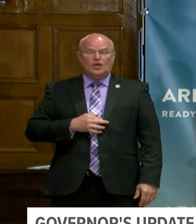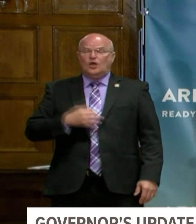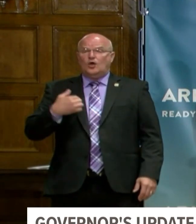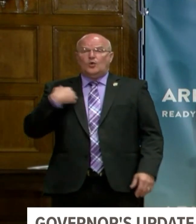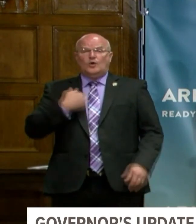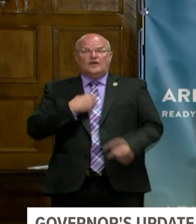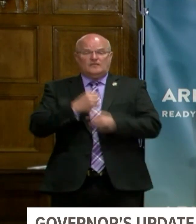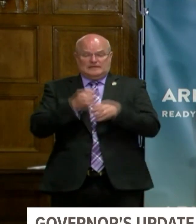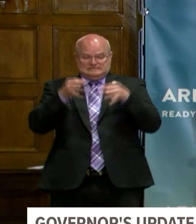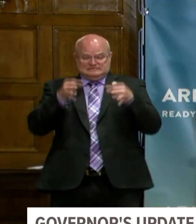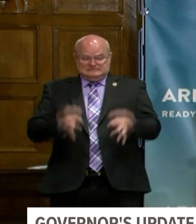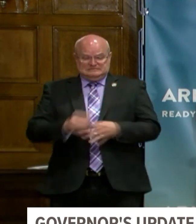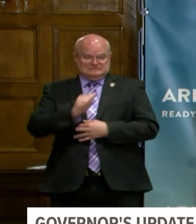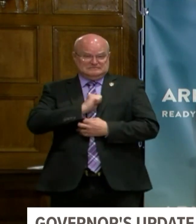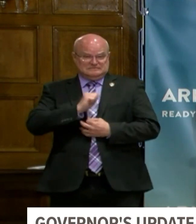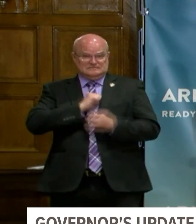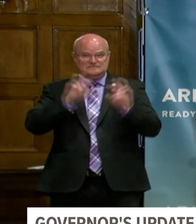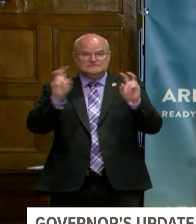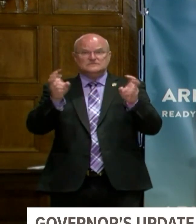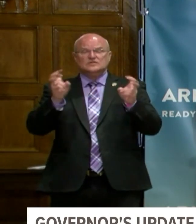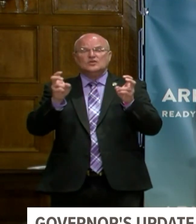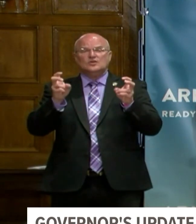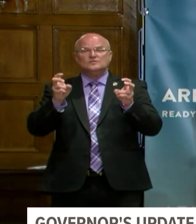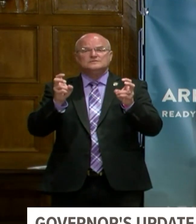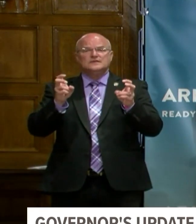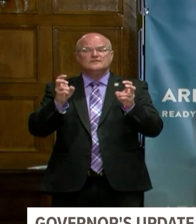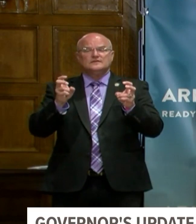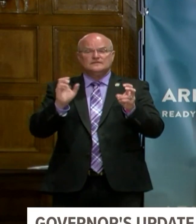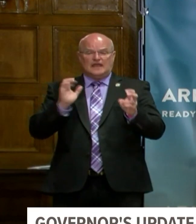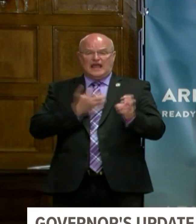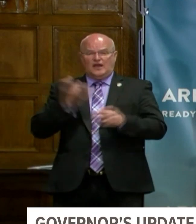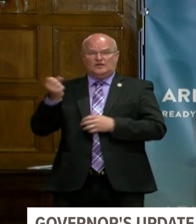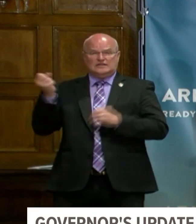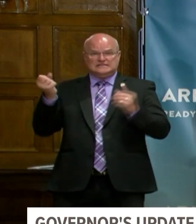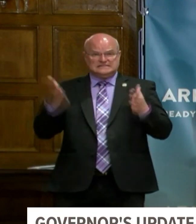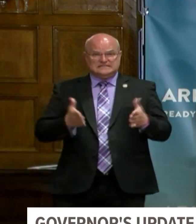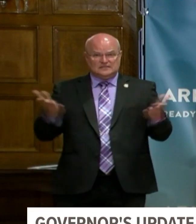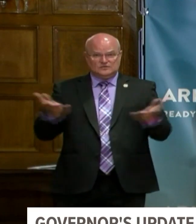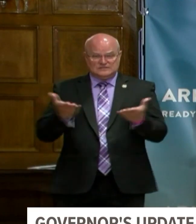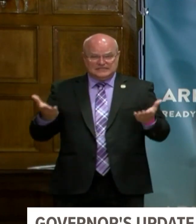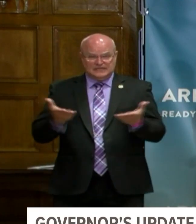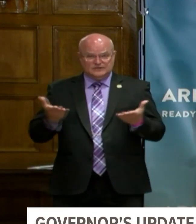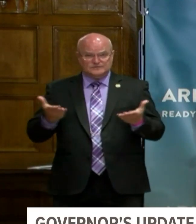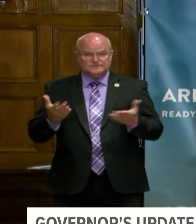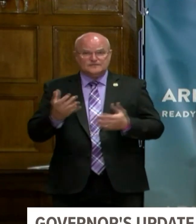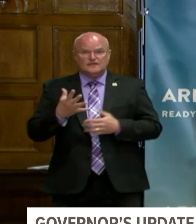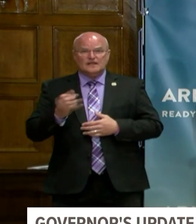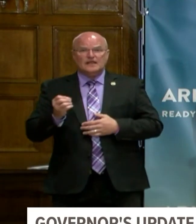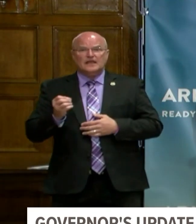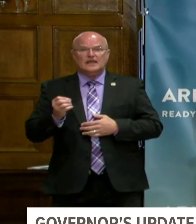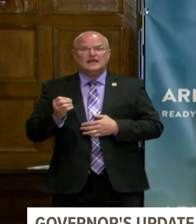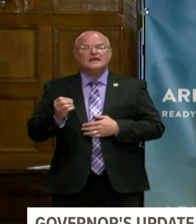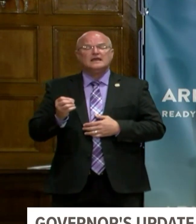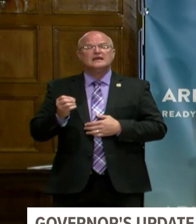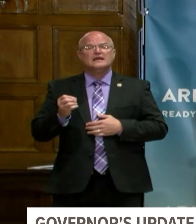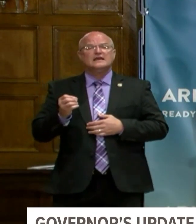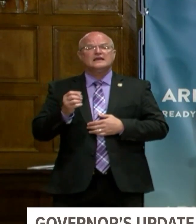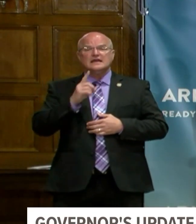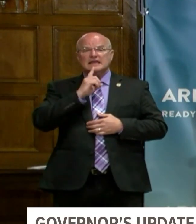we've made independent decisions in terms of our casinos here, and